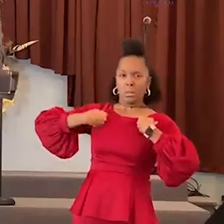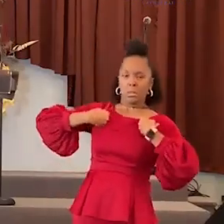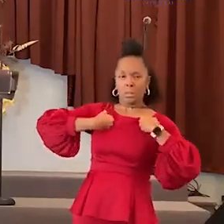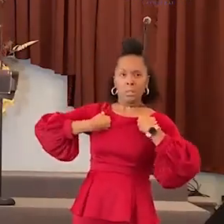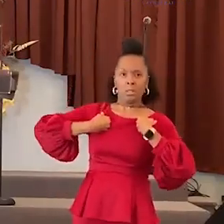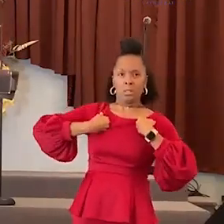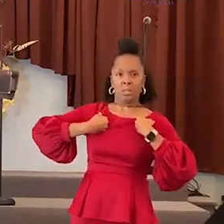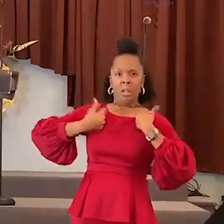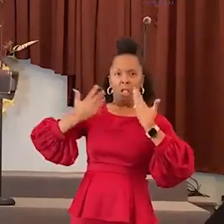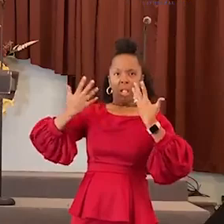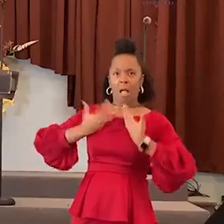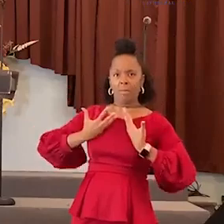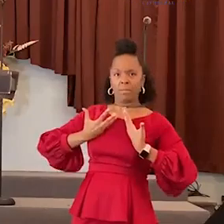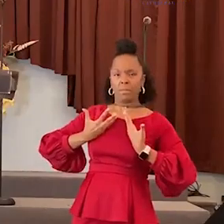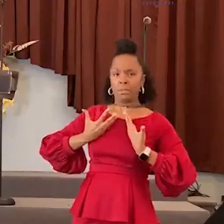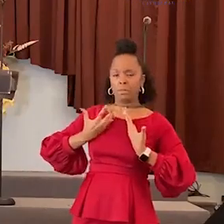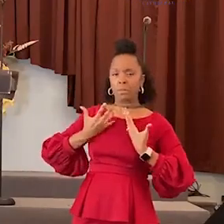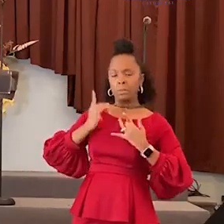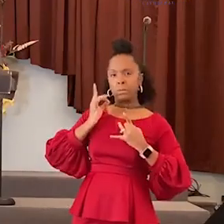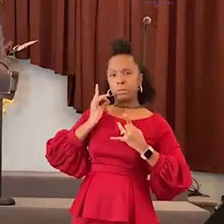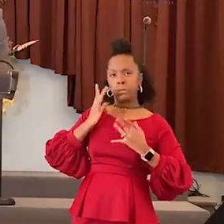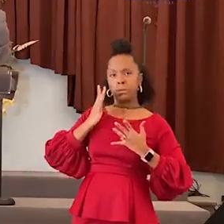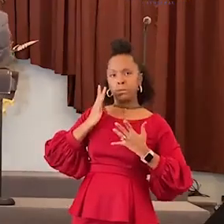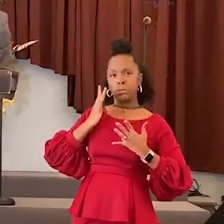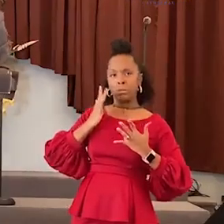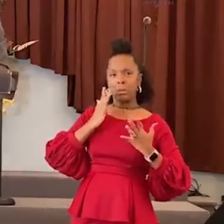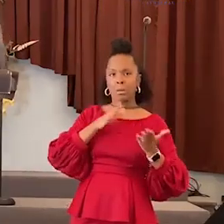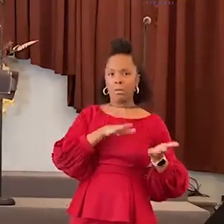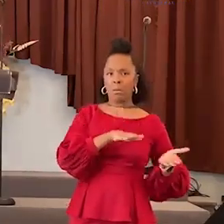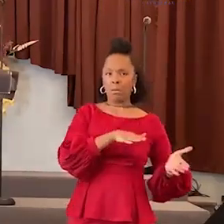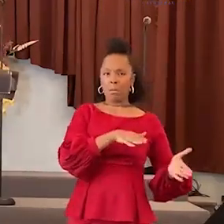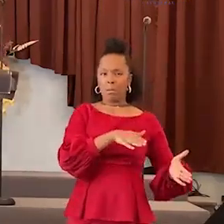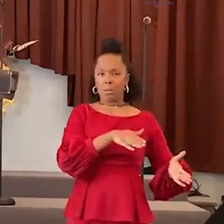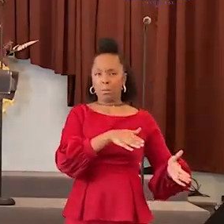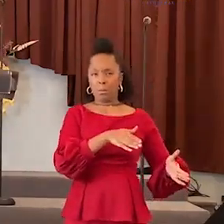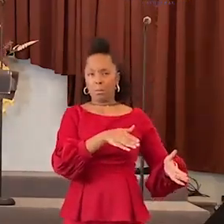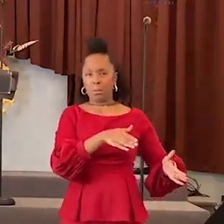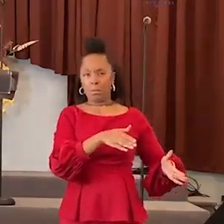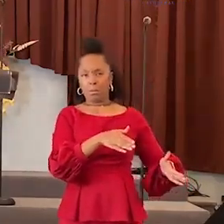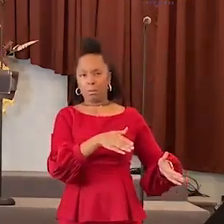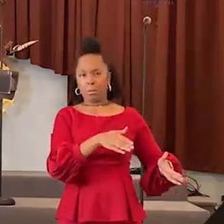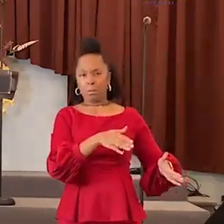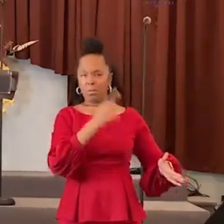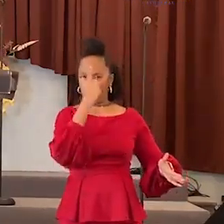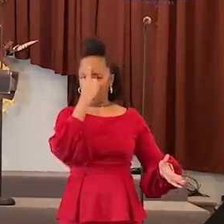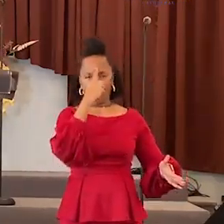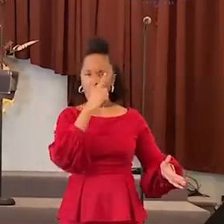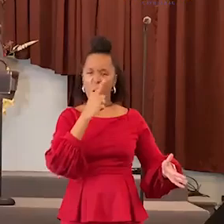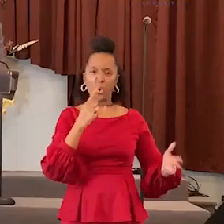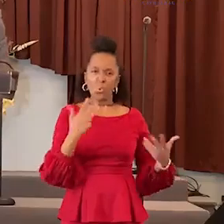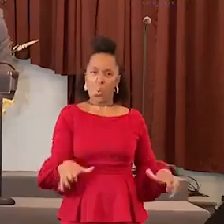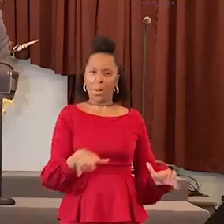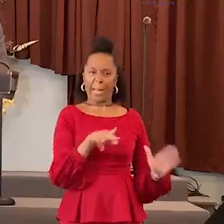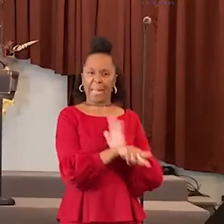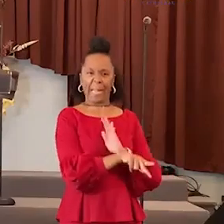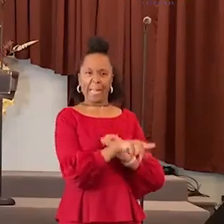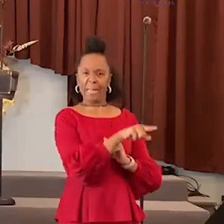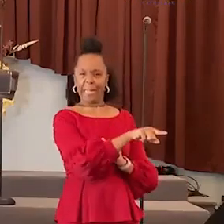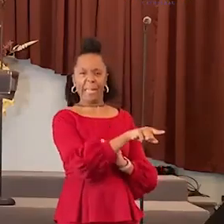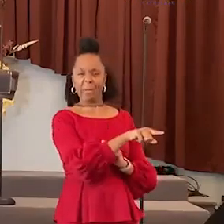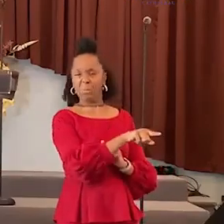text says, half dead. Seemingly, they fought not to kill him, for they did not want his blood on their